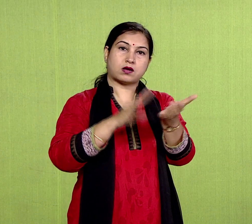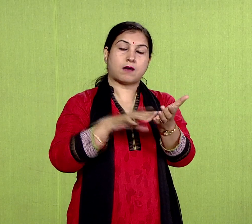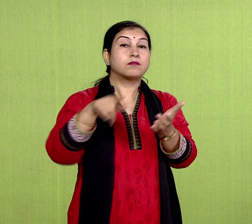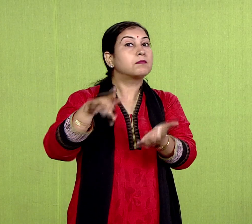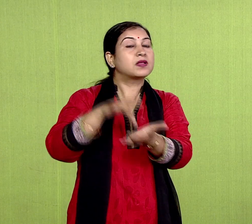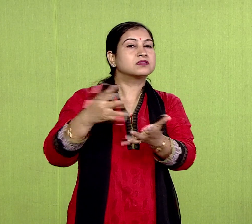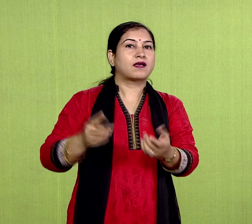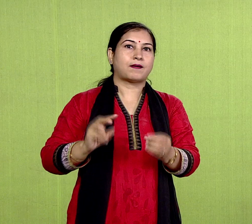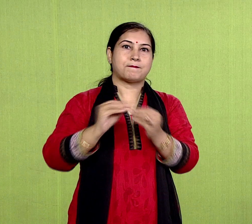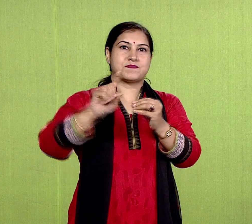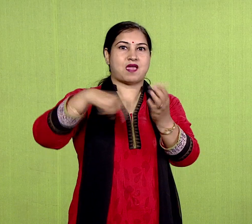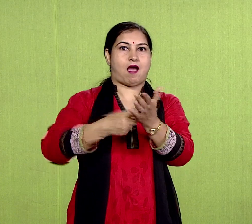And he died at